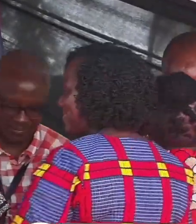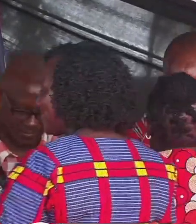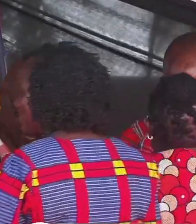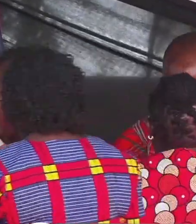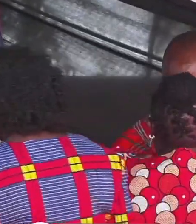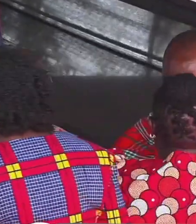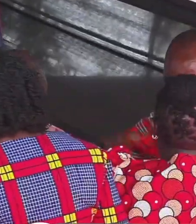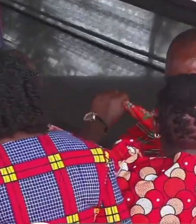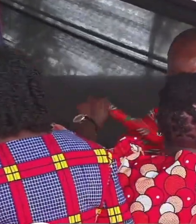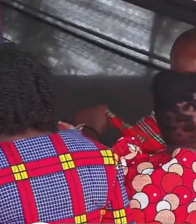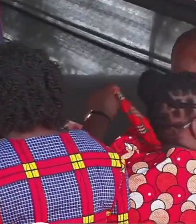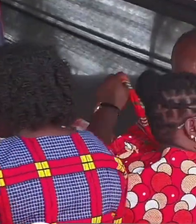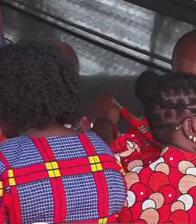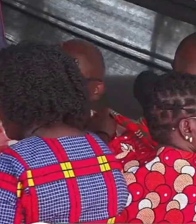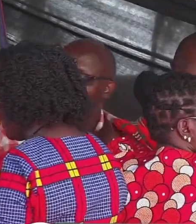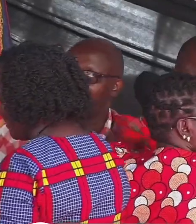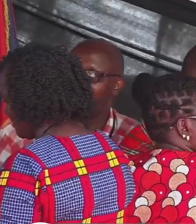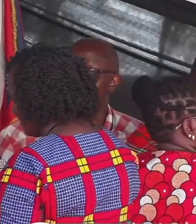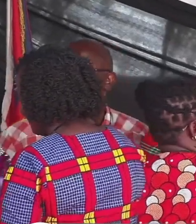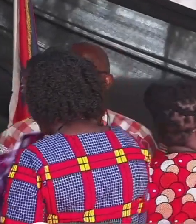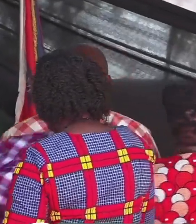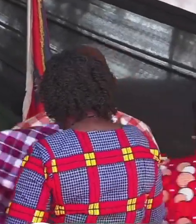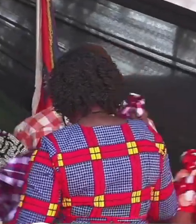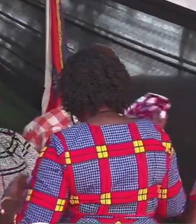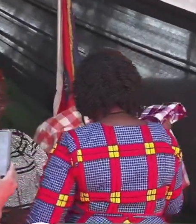Aya, CC